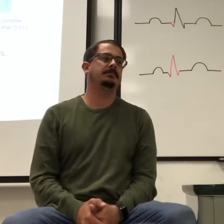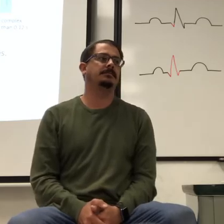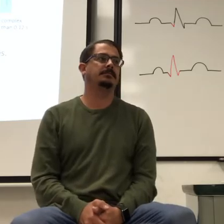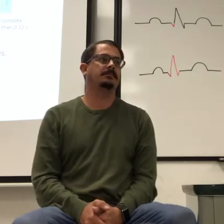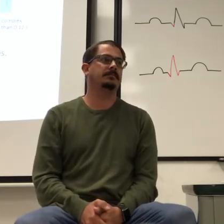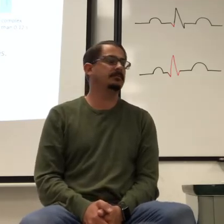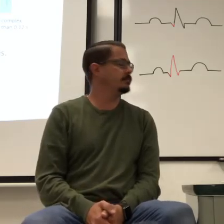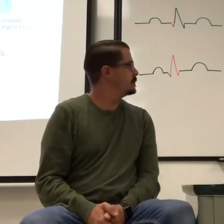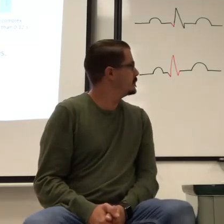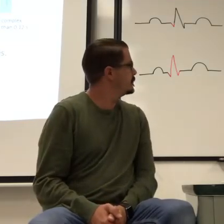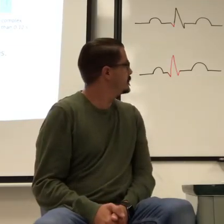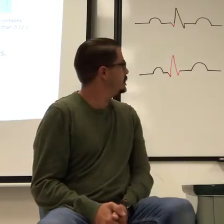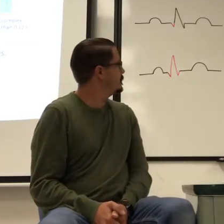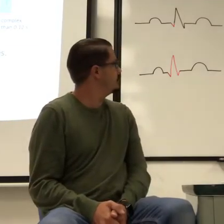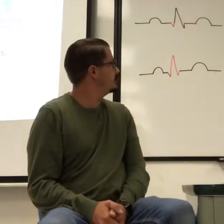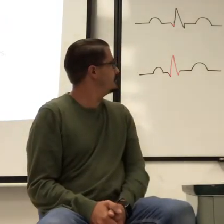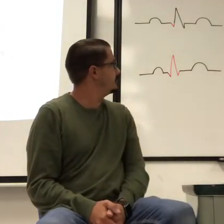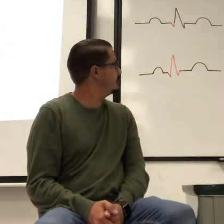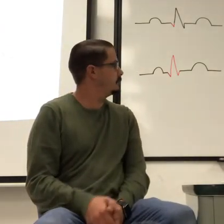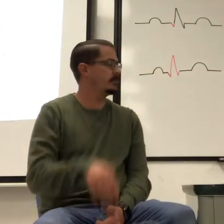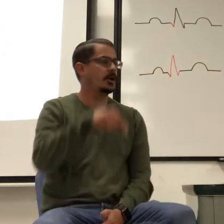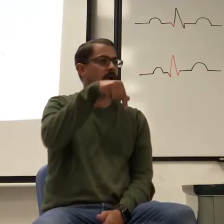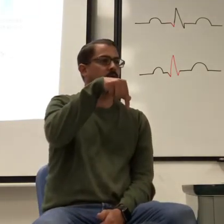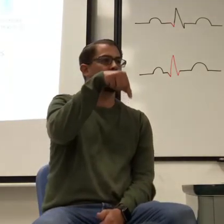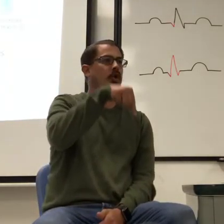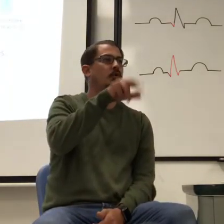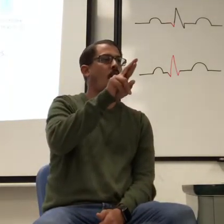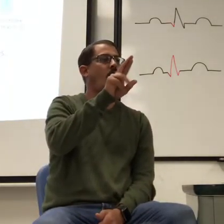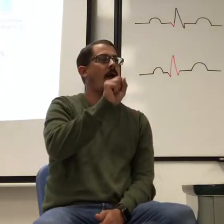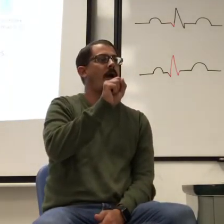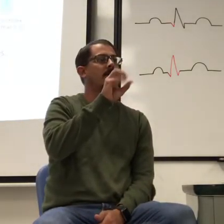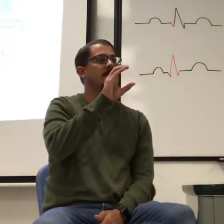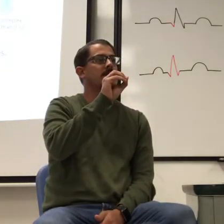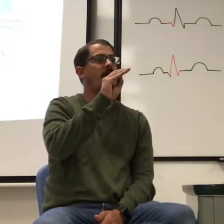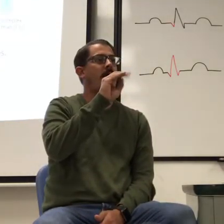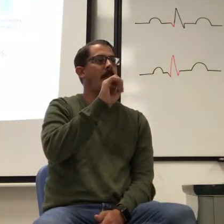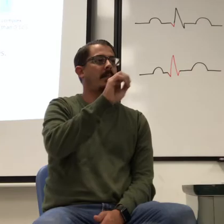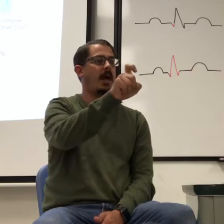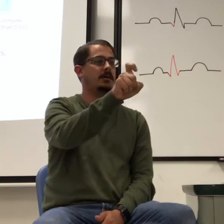QRS complex, it represents